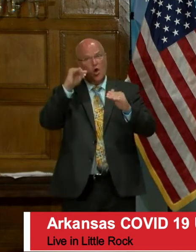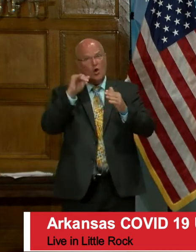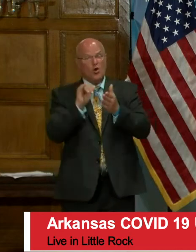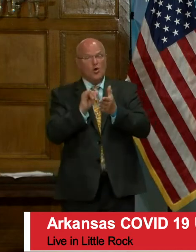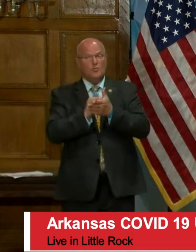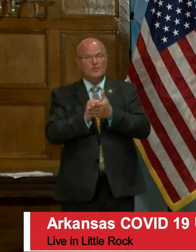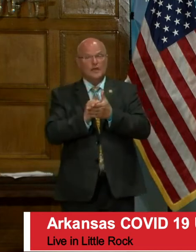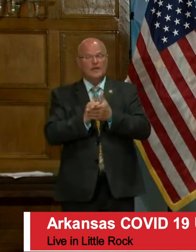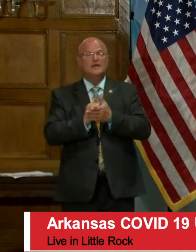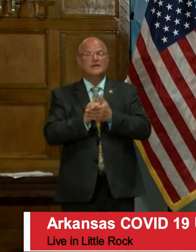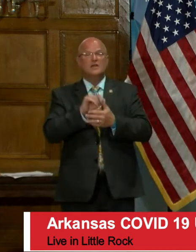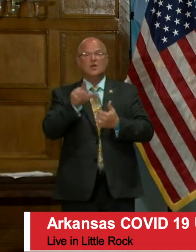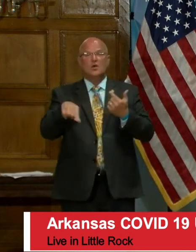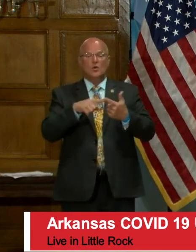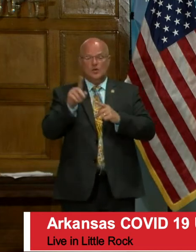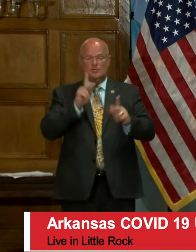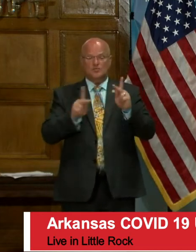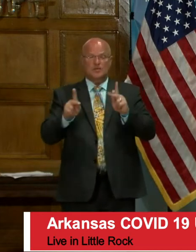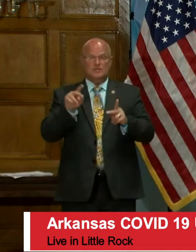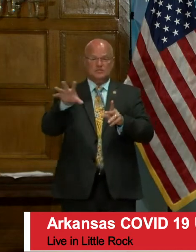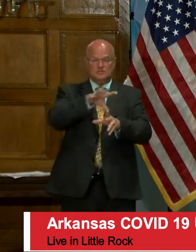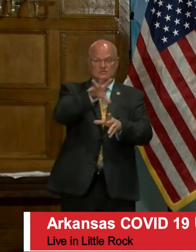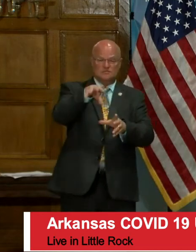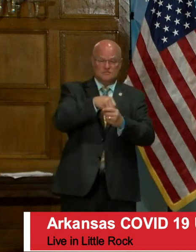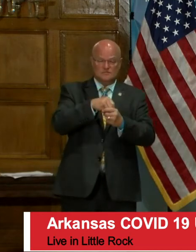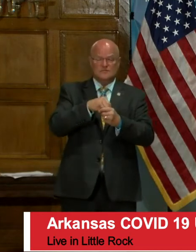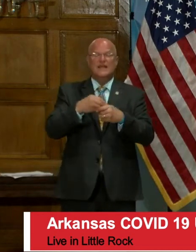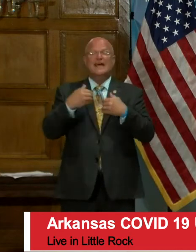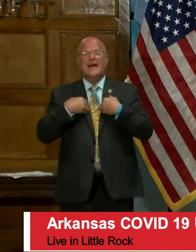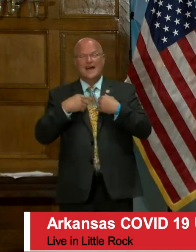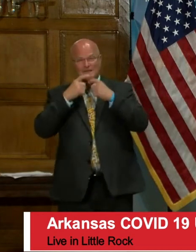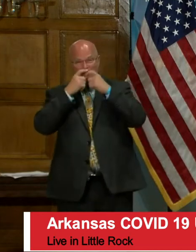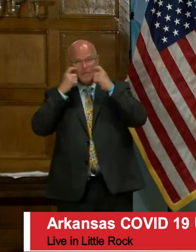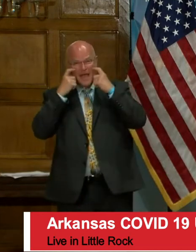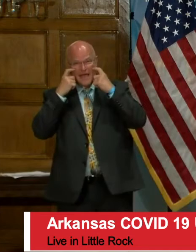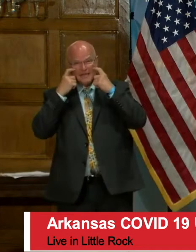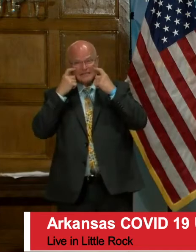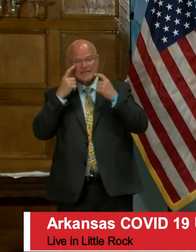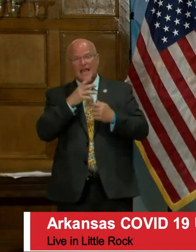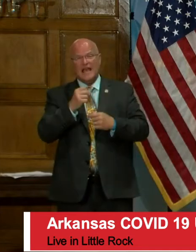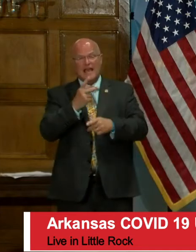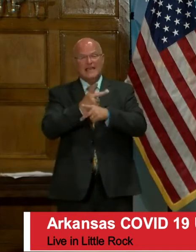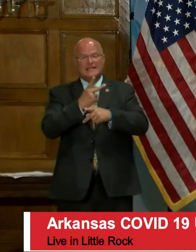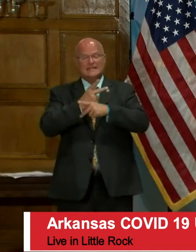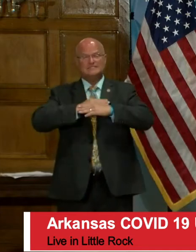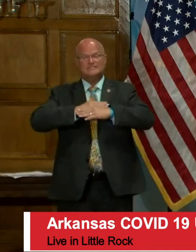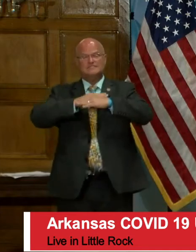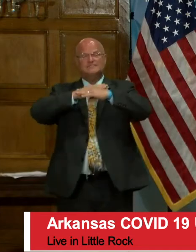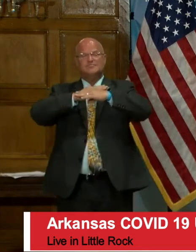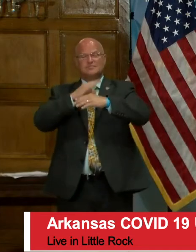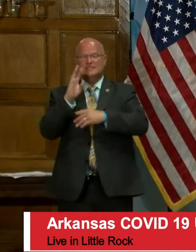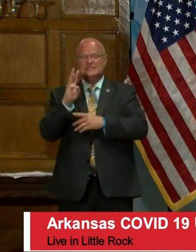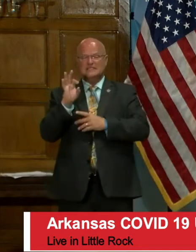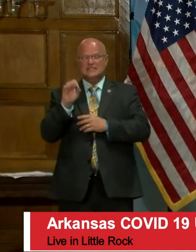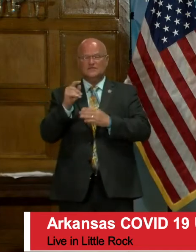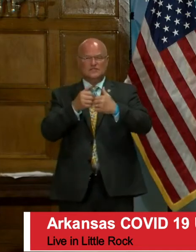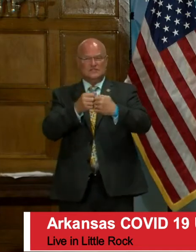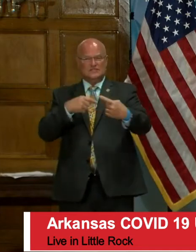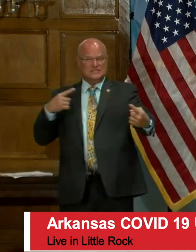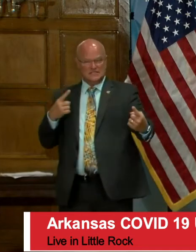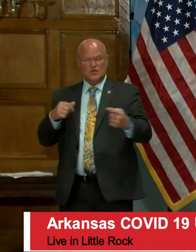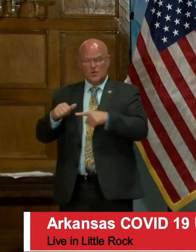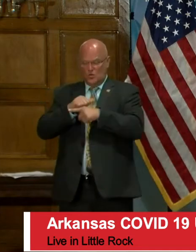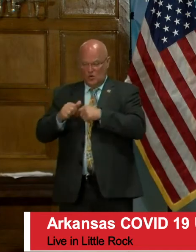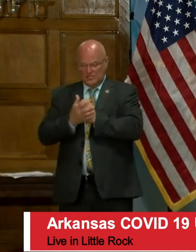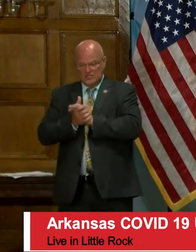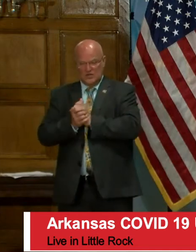that when people participate in that they do wear masks. They try and keep at least a 6-foot distance,